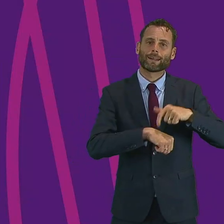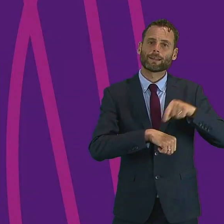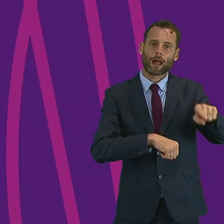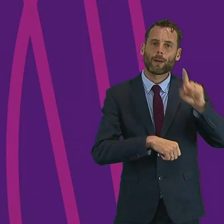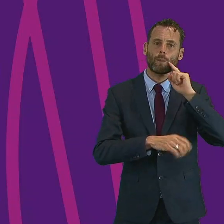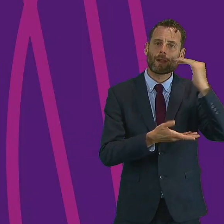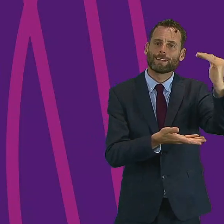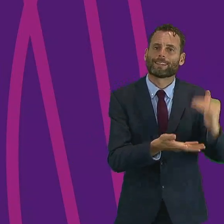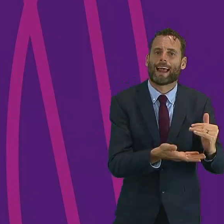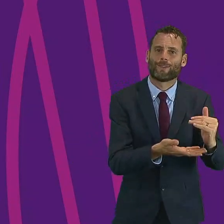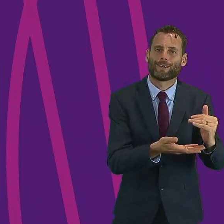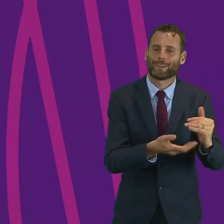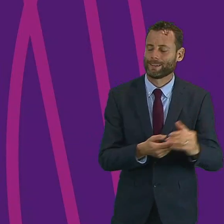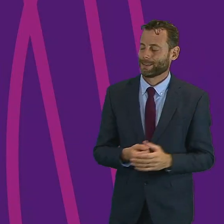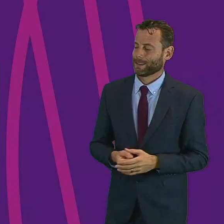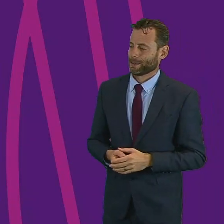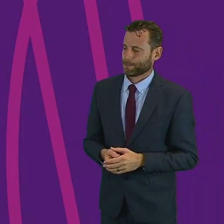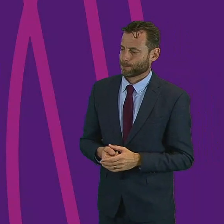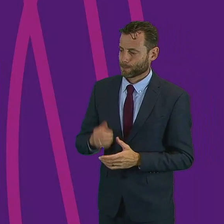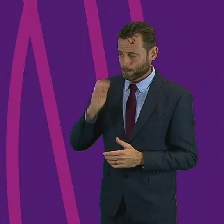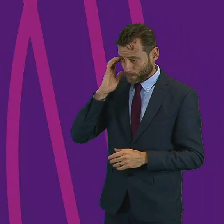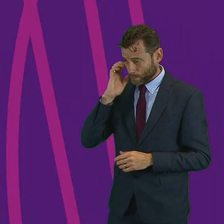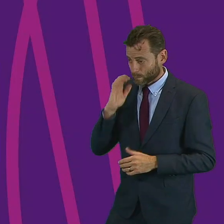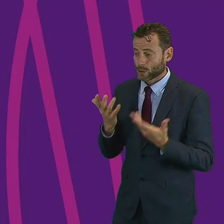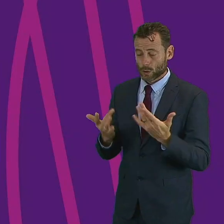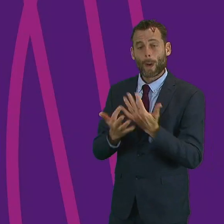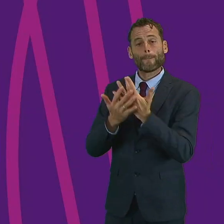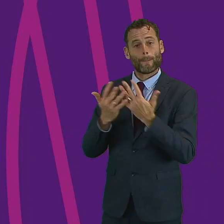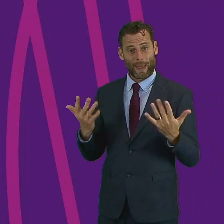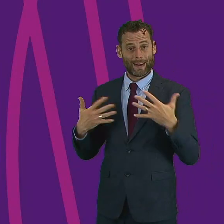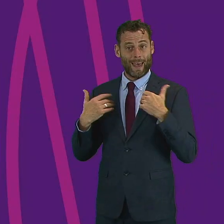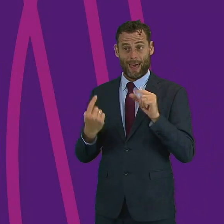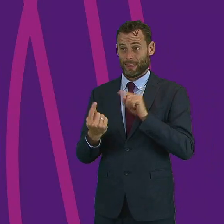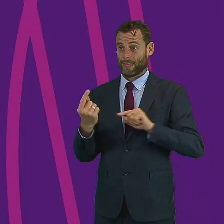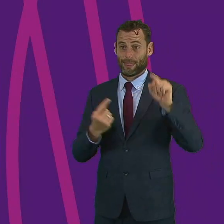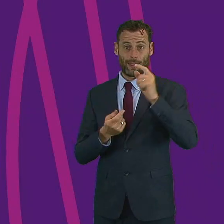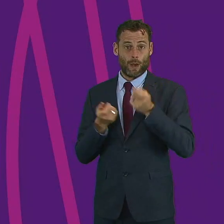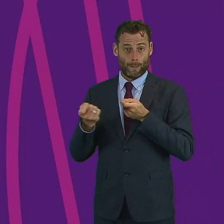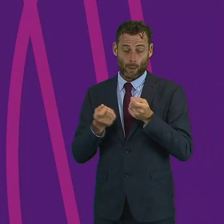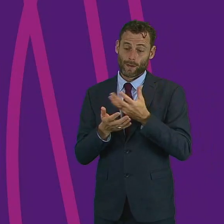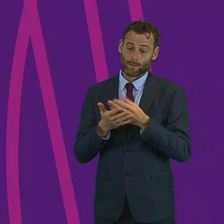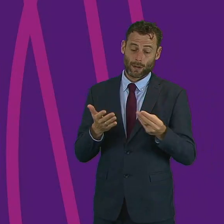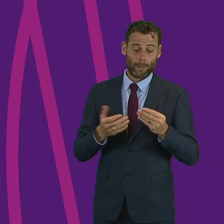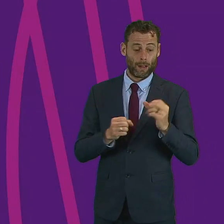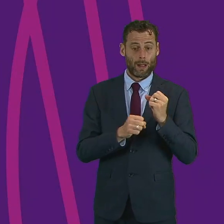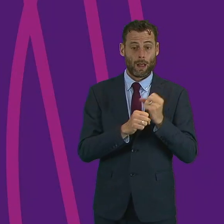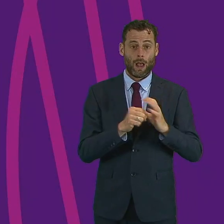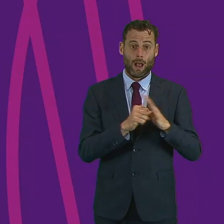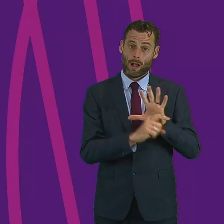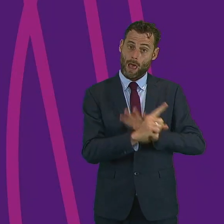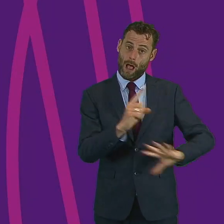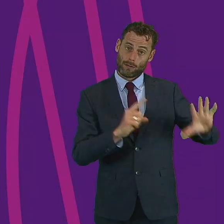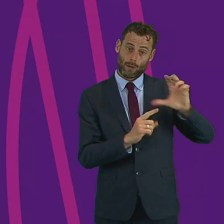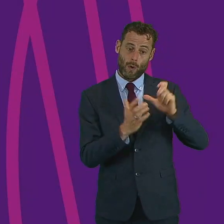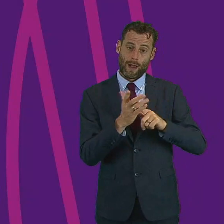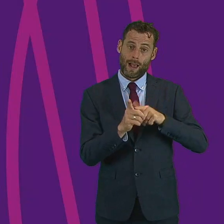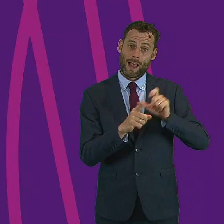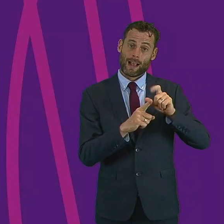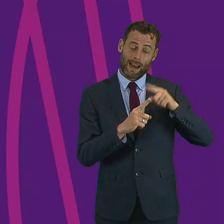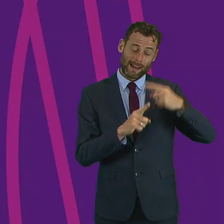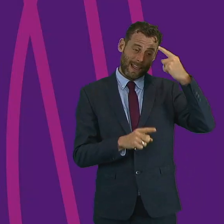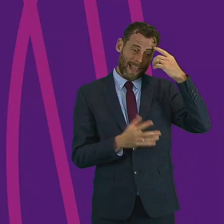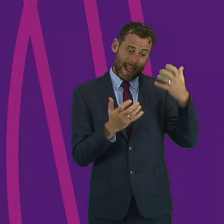18-week period that her government committed to? We cannot let these young people down a day longer. First Minister. Yes, we are committed to